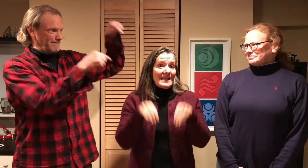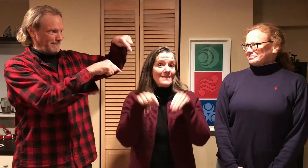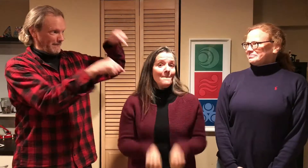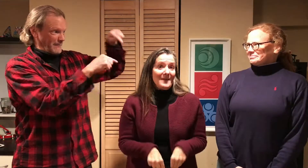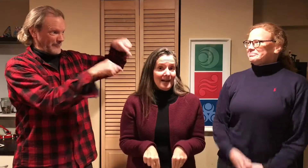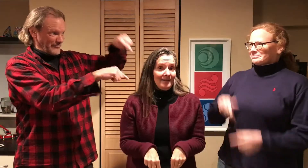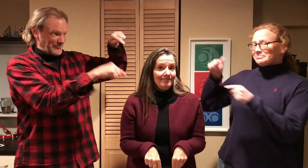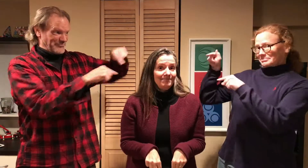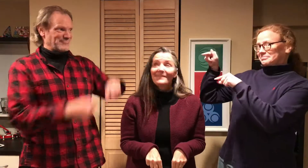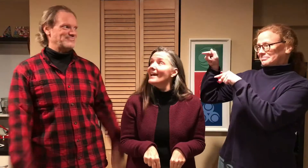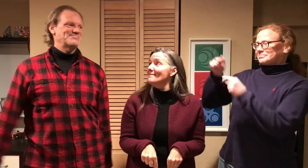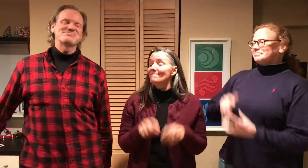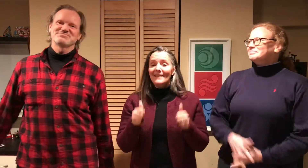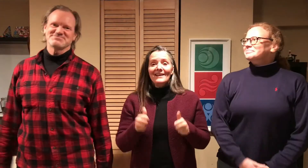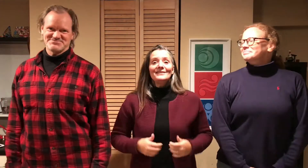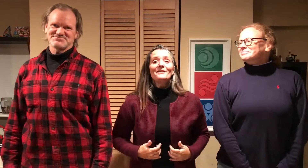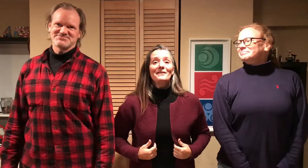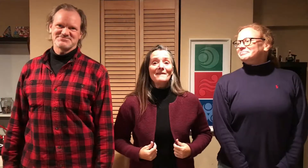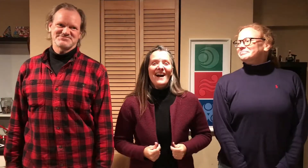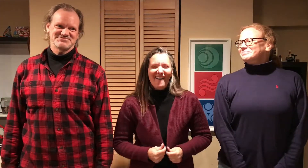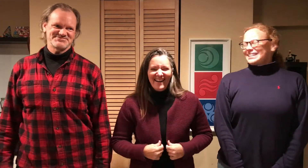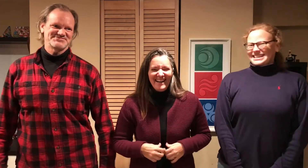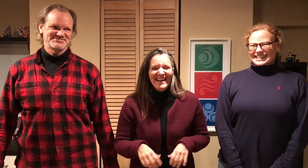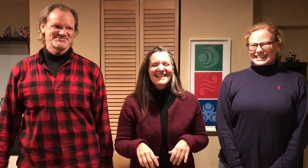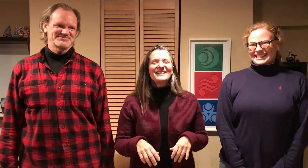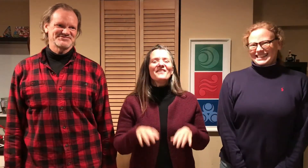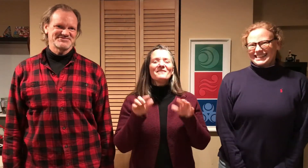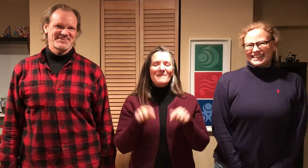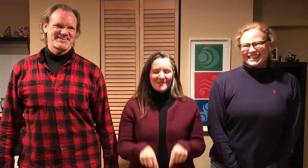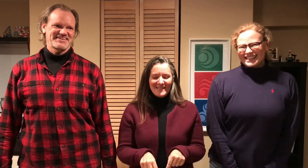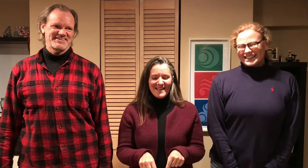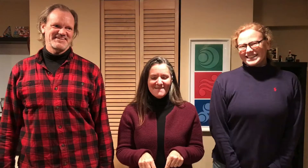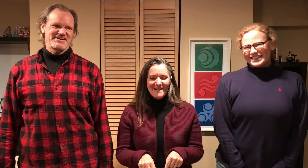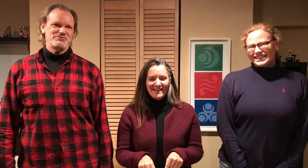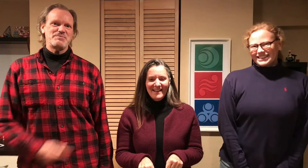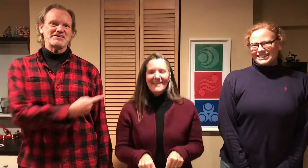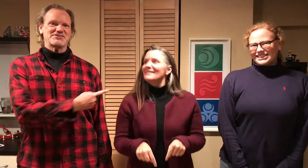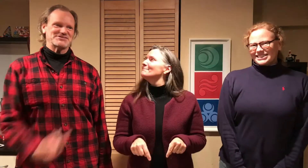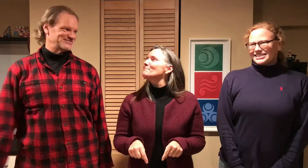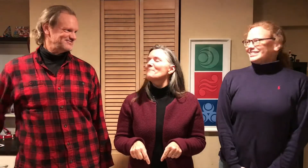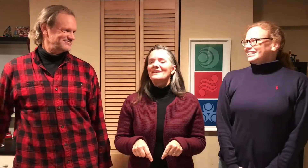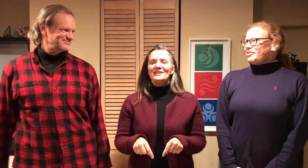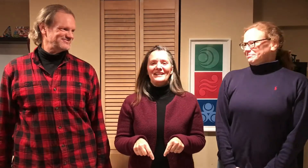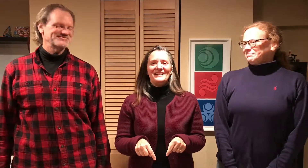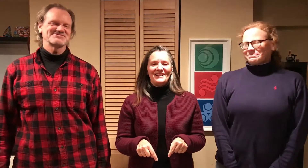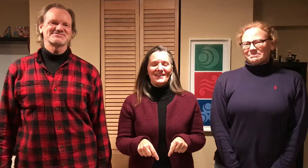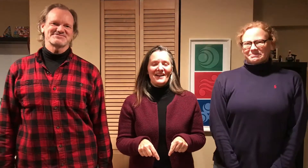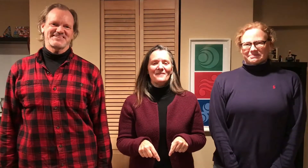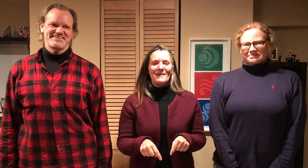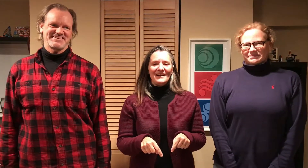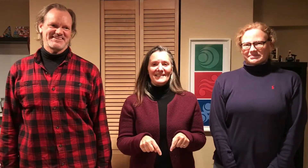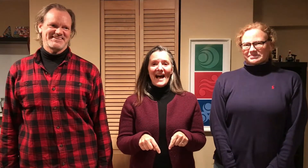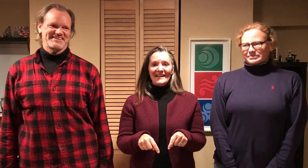in the middle, okay? So here we go. So the person in the middle We picked her. is going to start out by